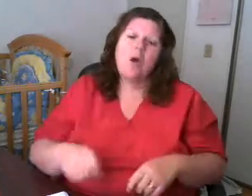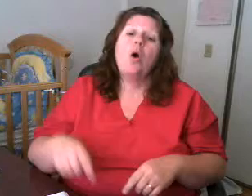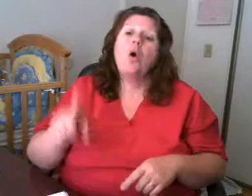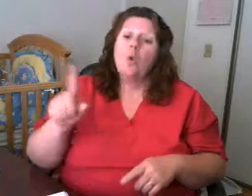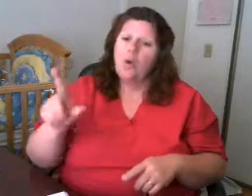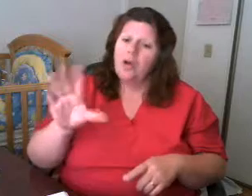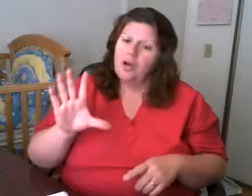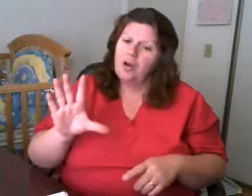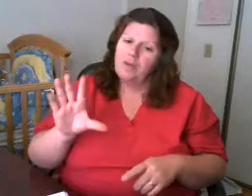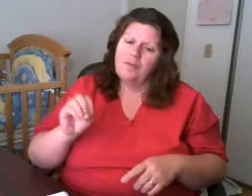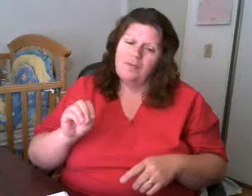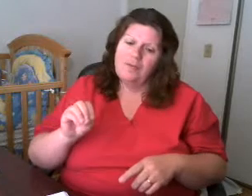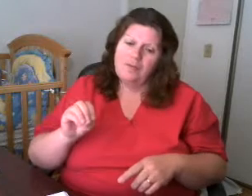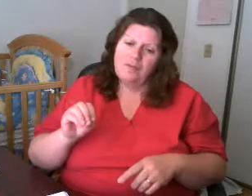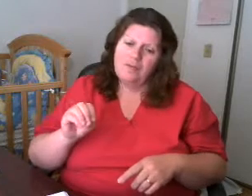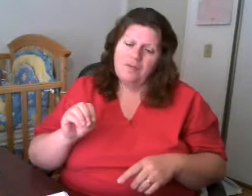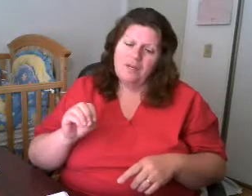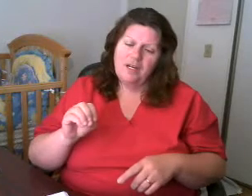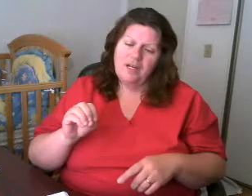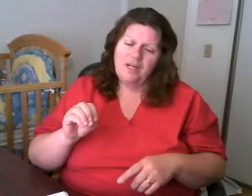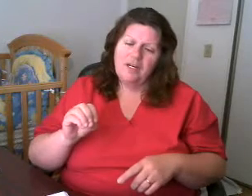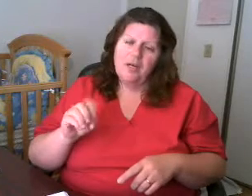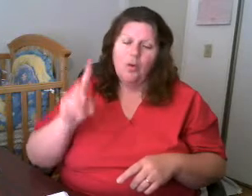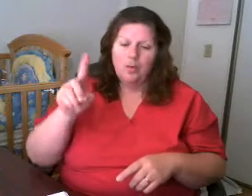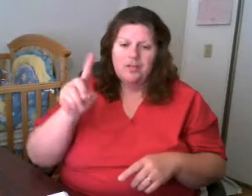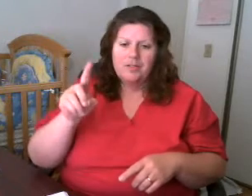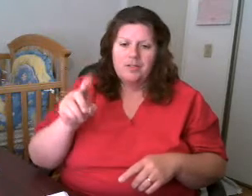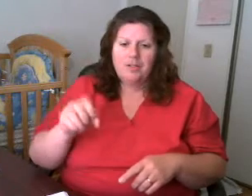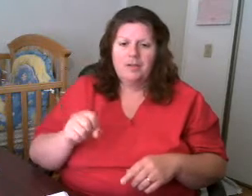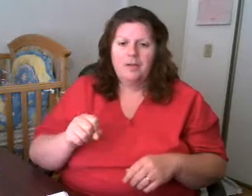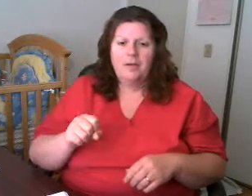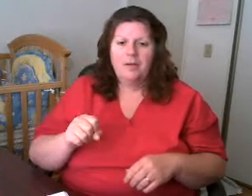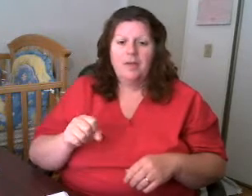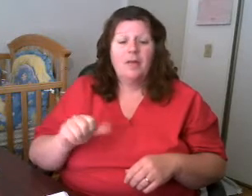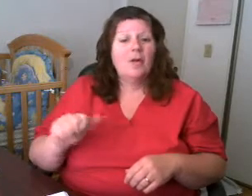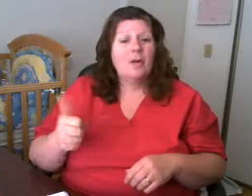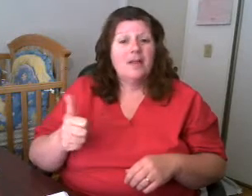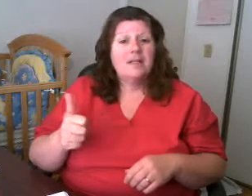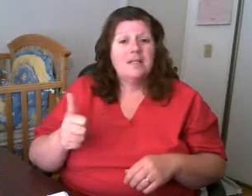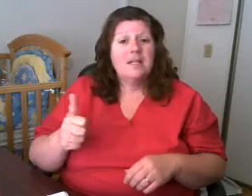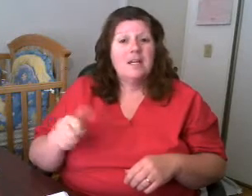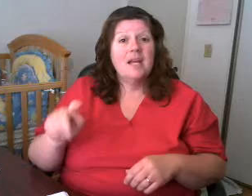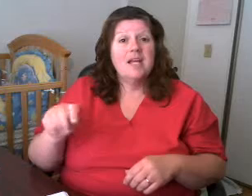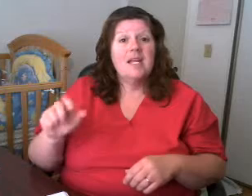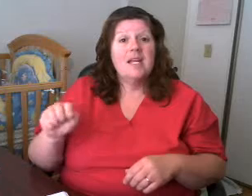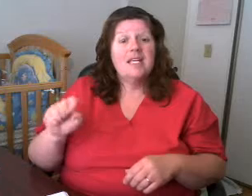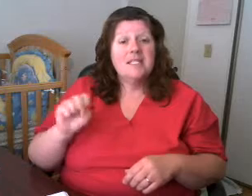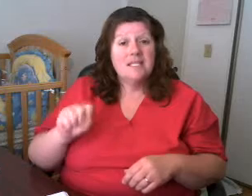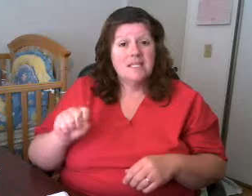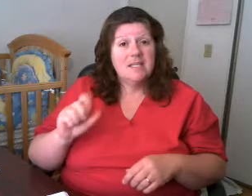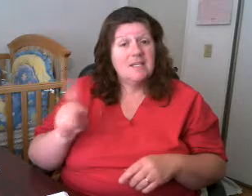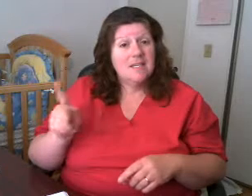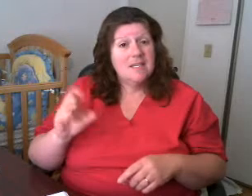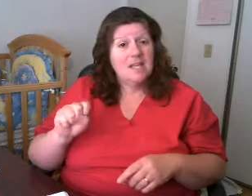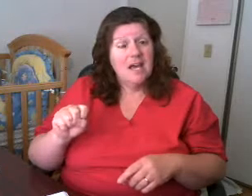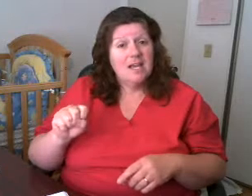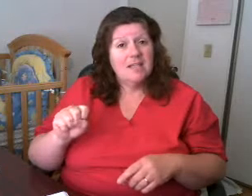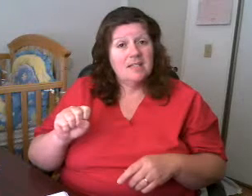are 10 tasks that are listed. And in those 10 tasks, there's actually some subcategories in a couple of